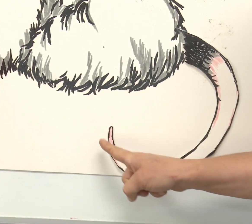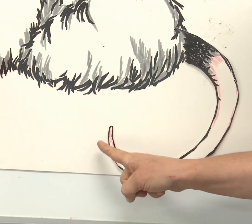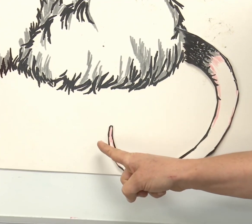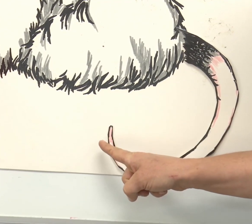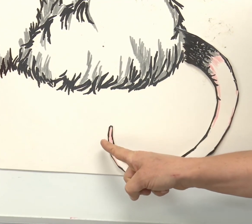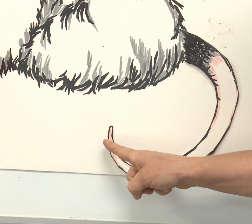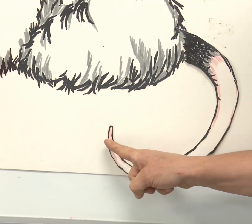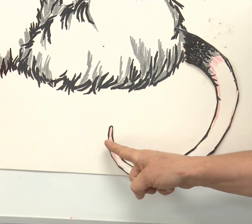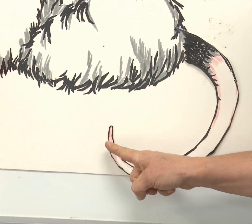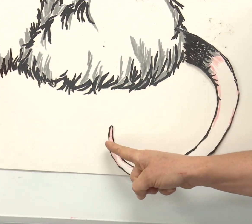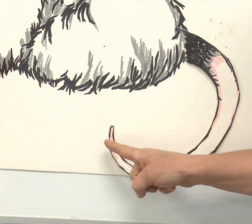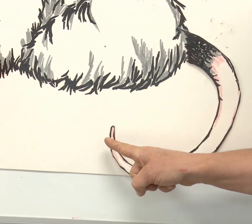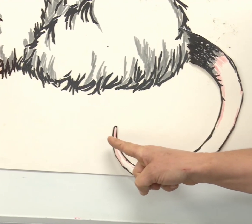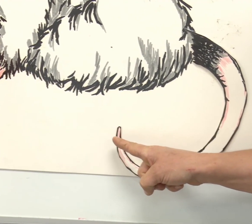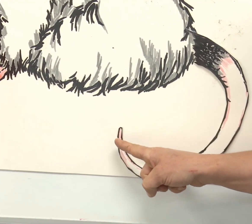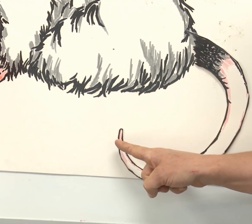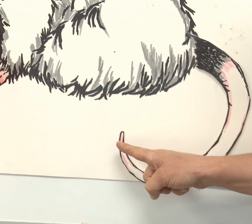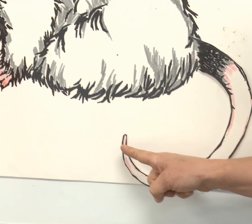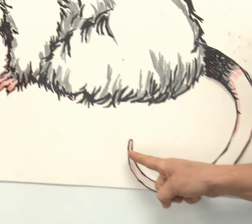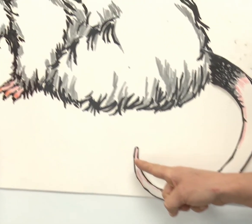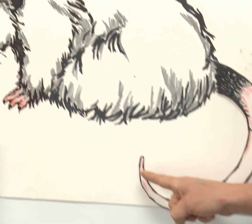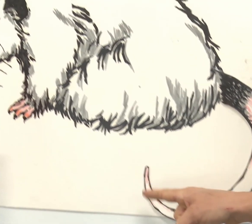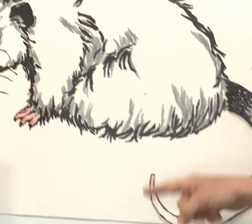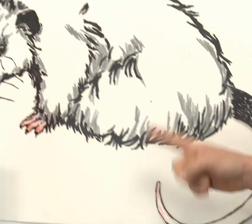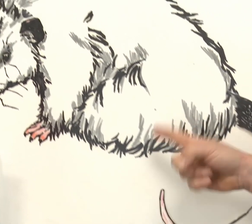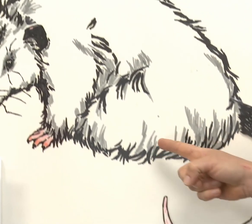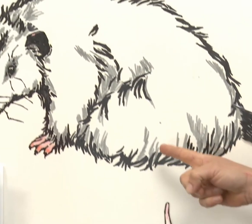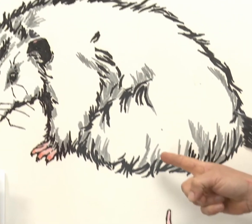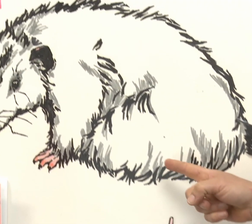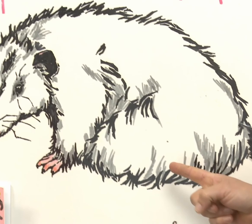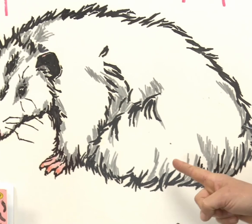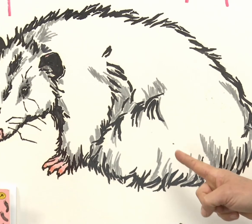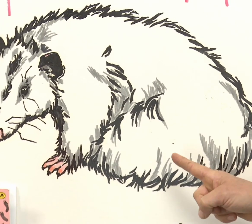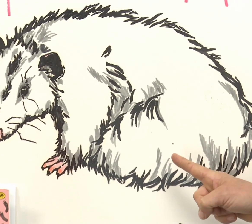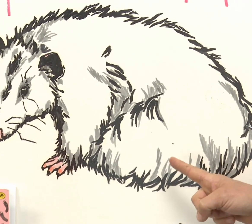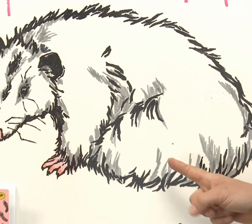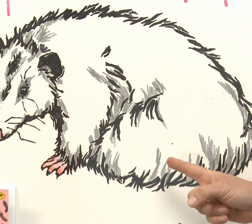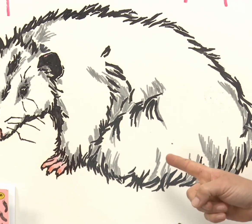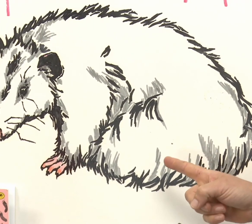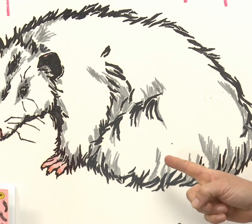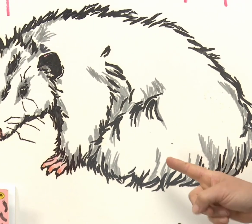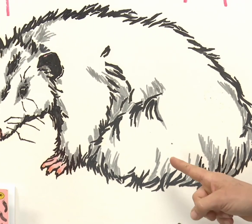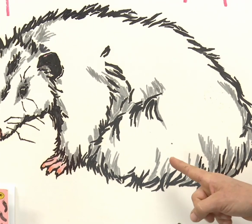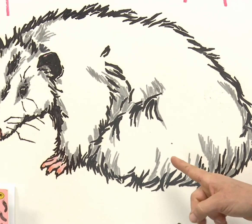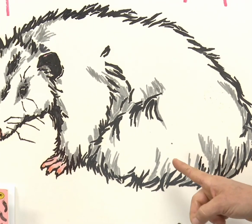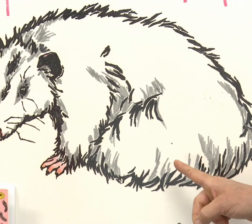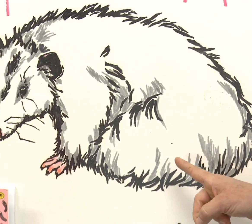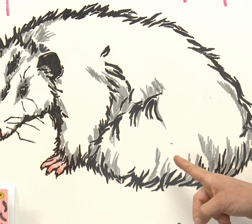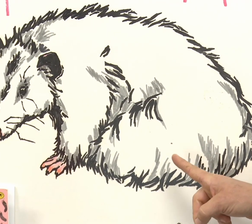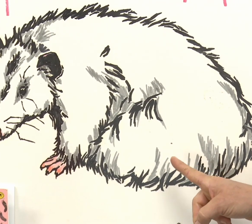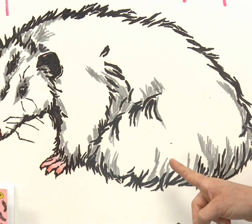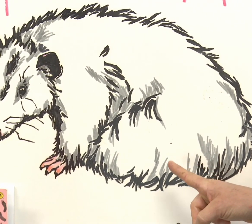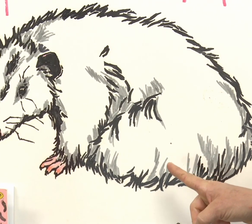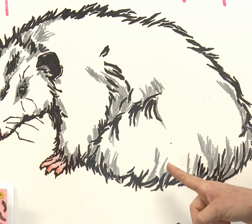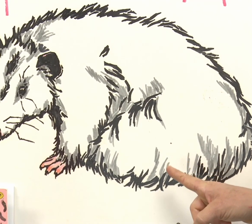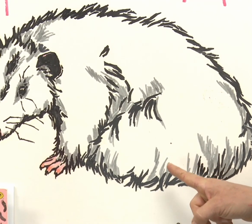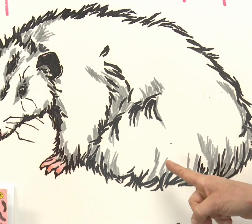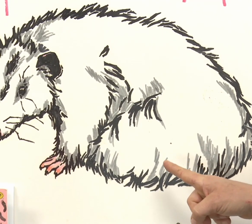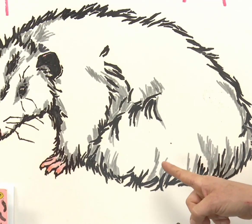things. Like your thumb holds things, their tail also holds things. So opossums are really,